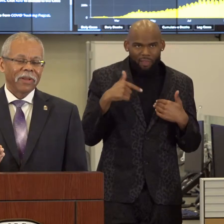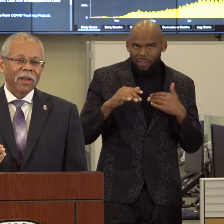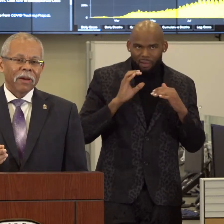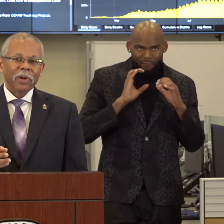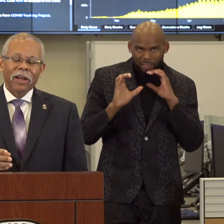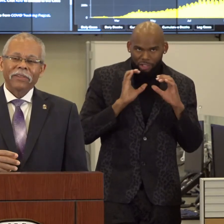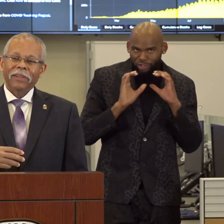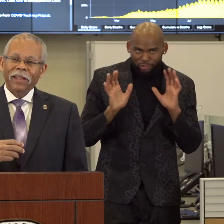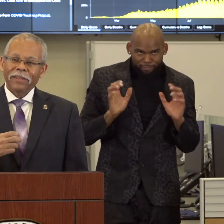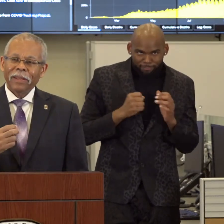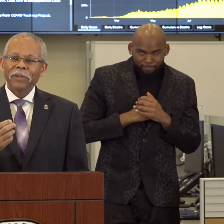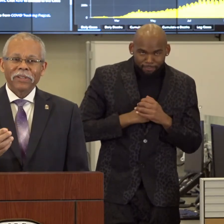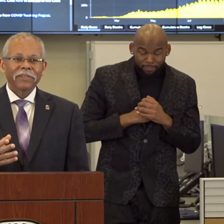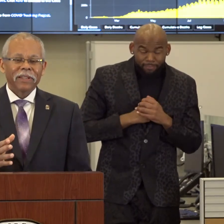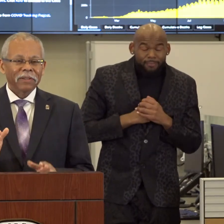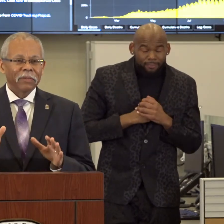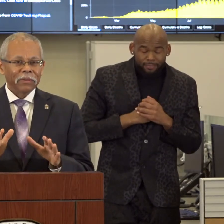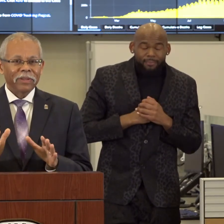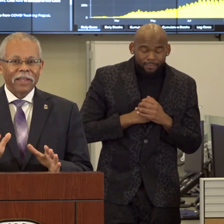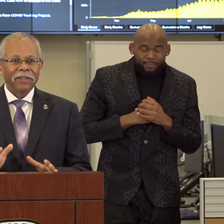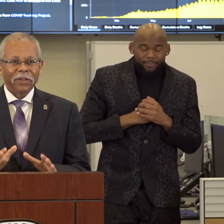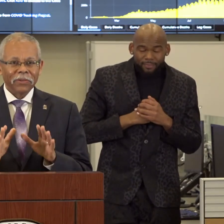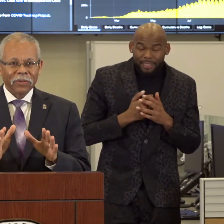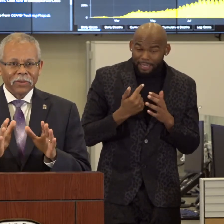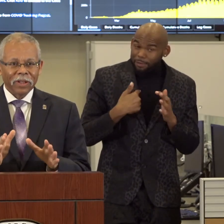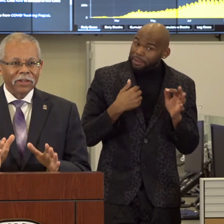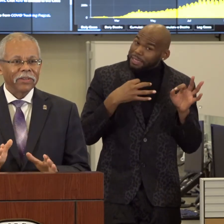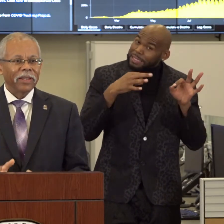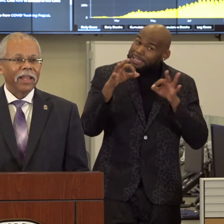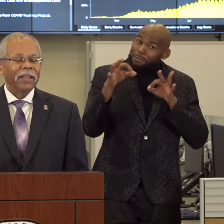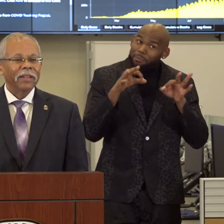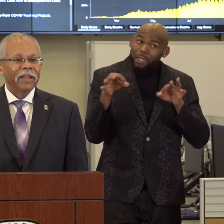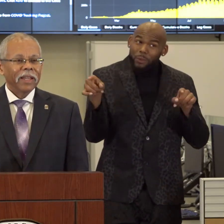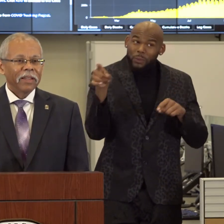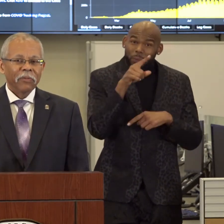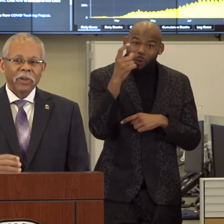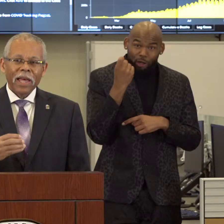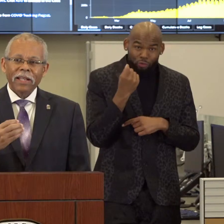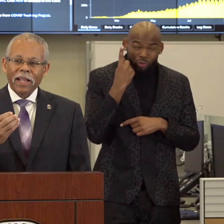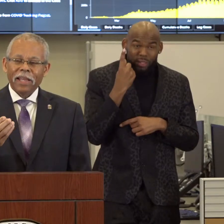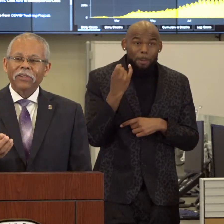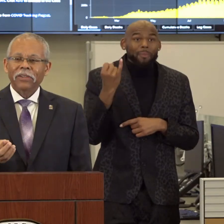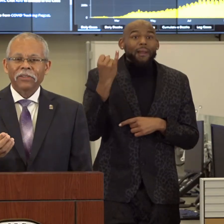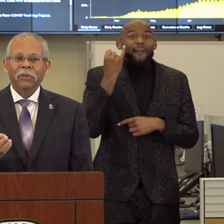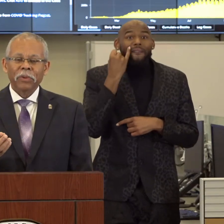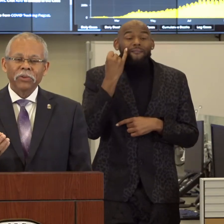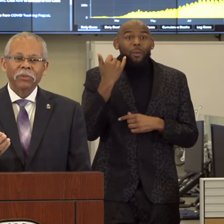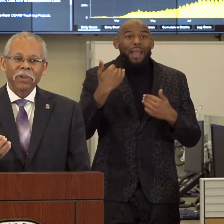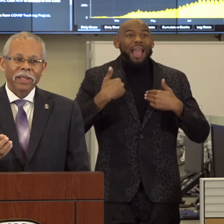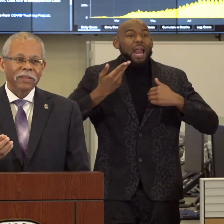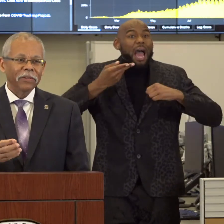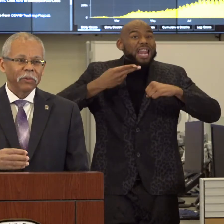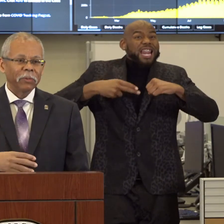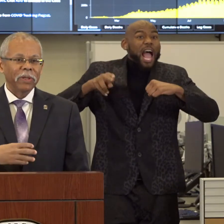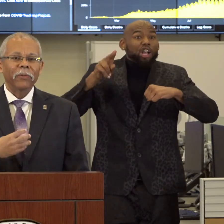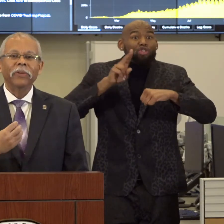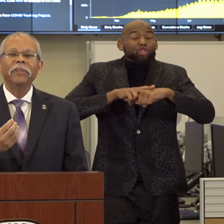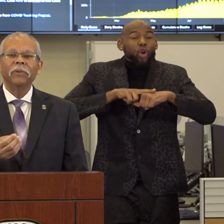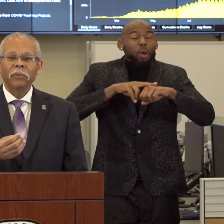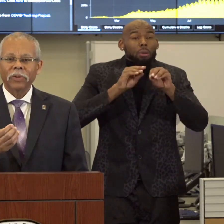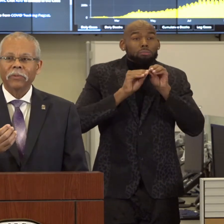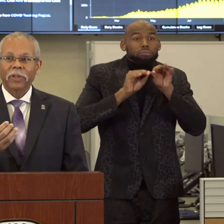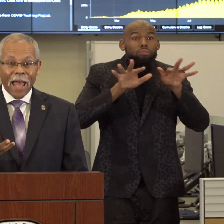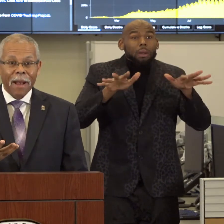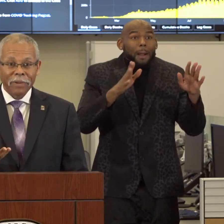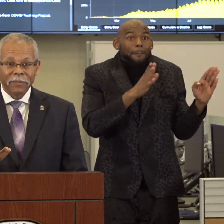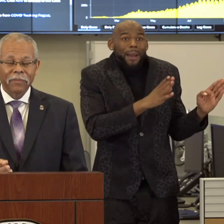conversation. Because, and let me just set the tone so you'll understand. If we had a national distribution plan, this